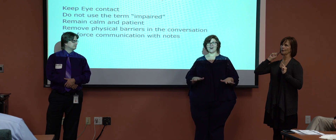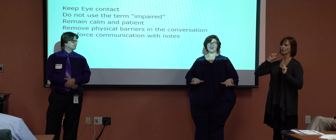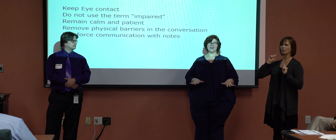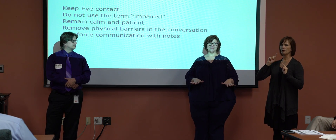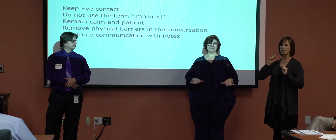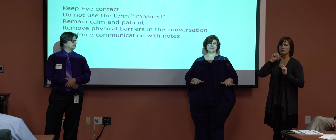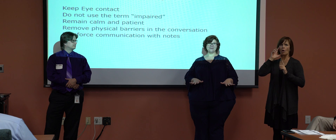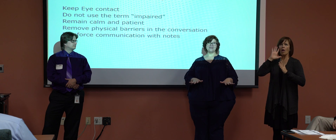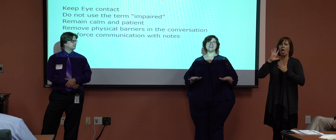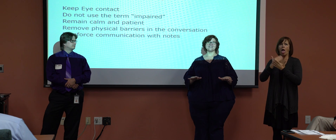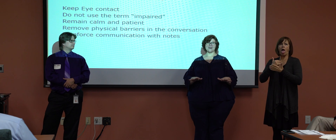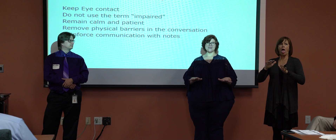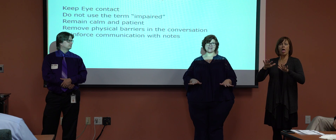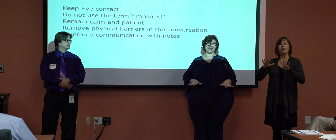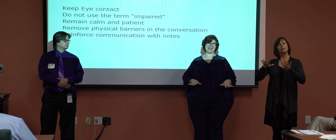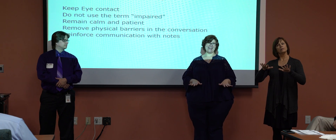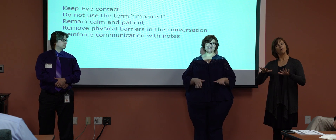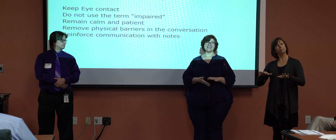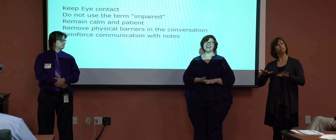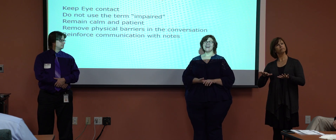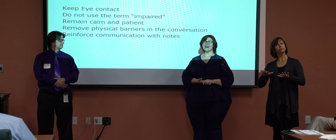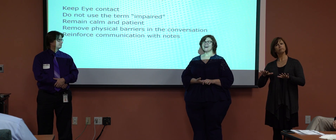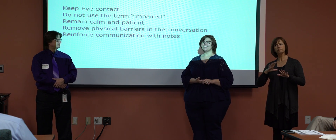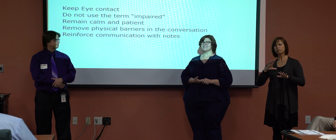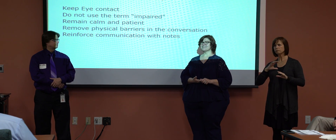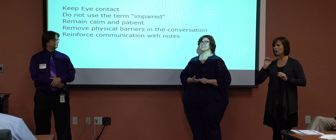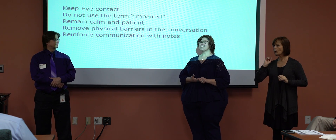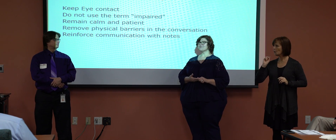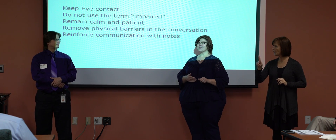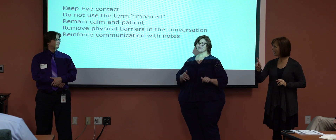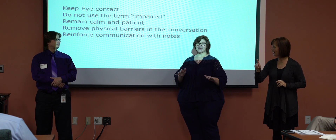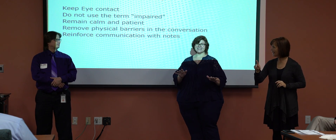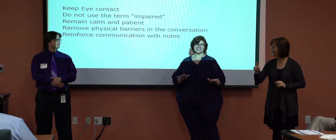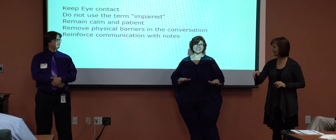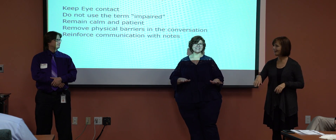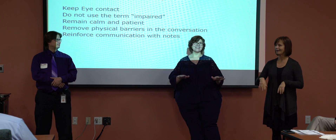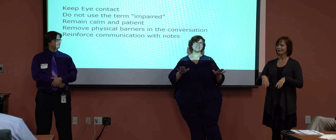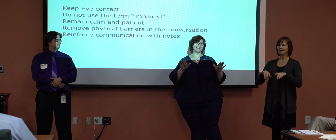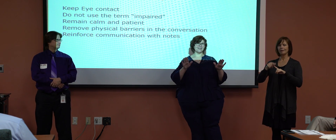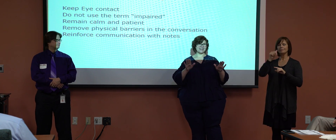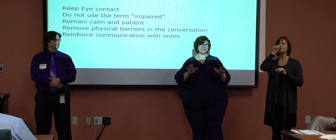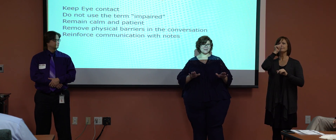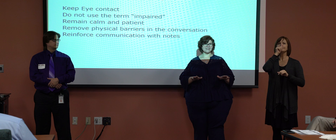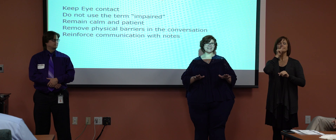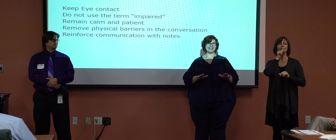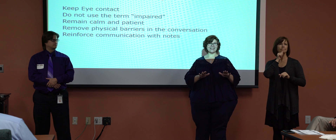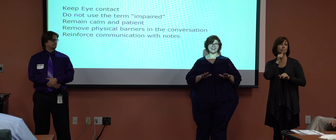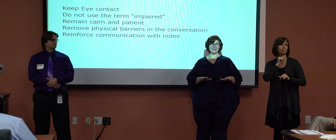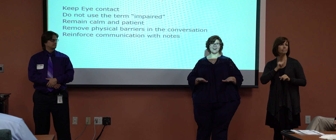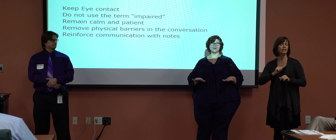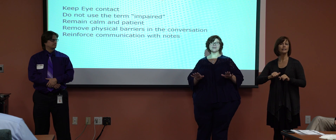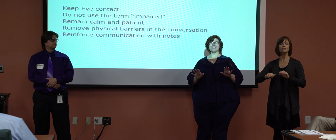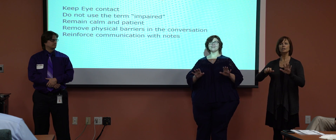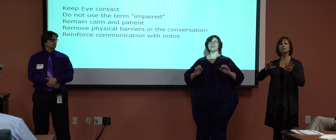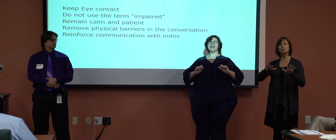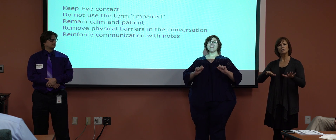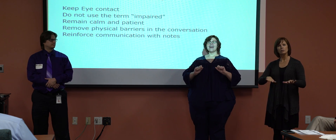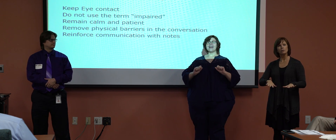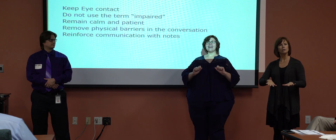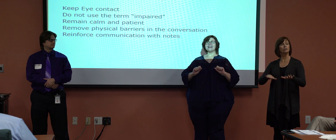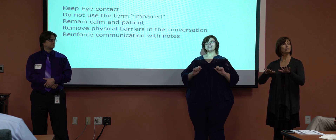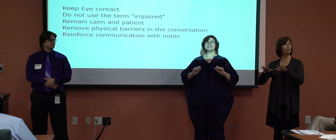remain calm. It's okay. Just keep the patient's You know, keep everything at a calm